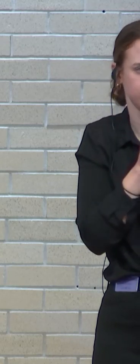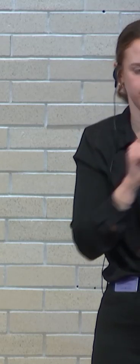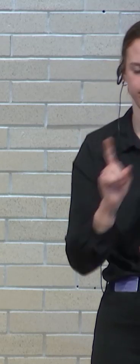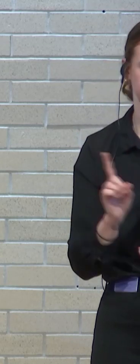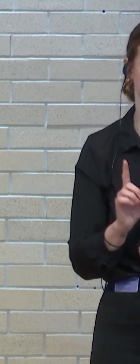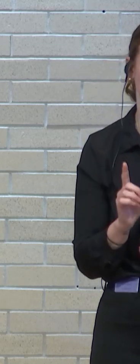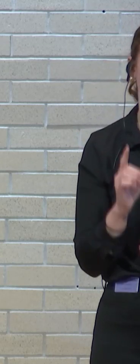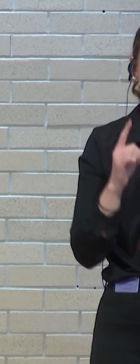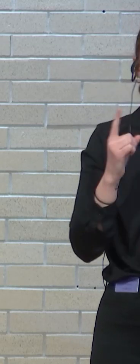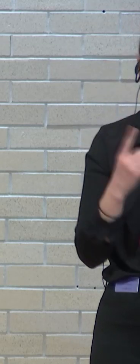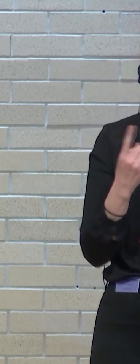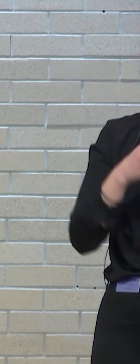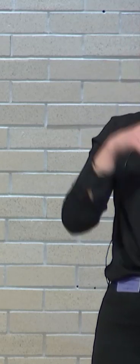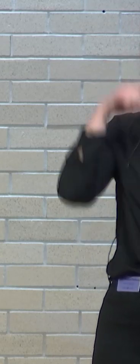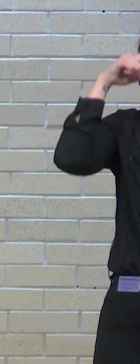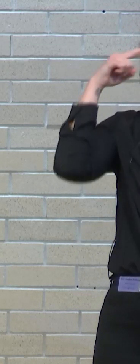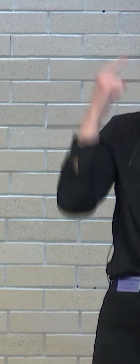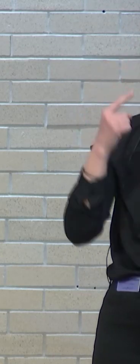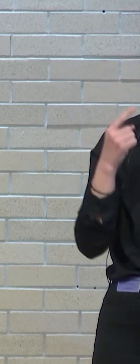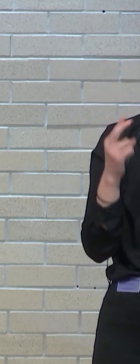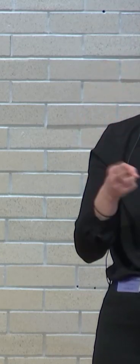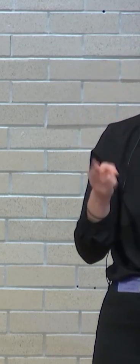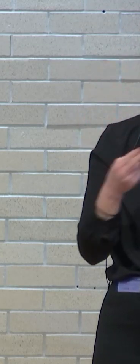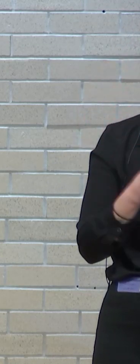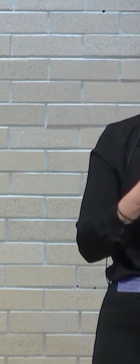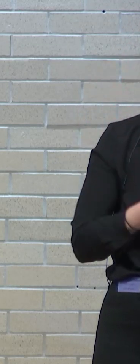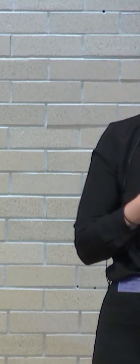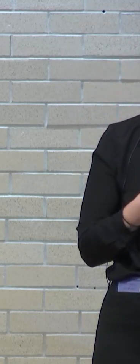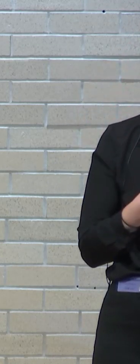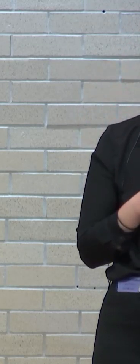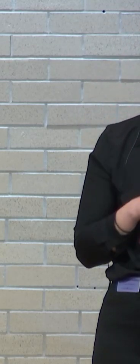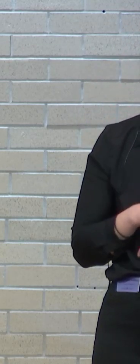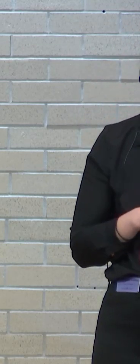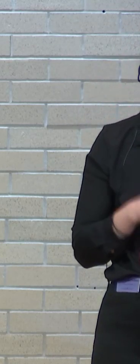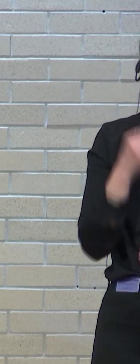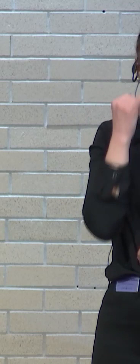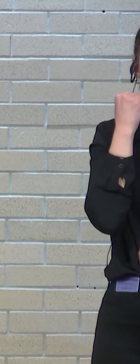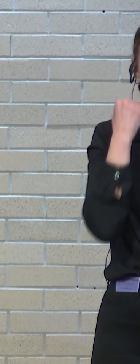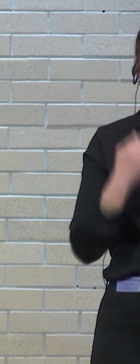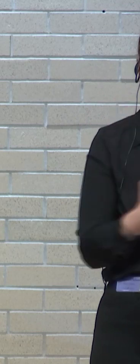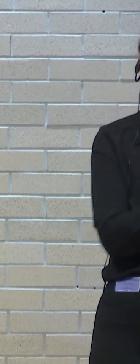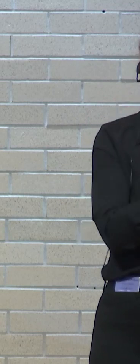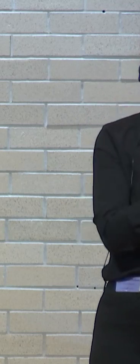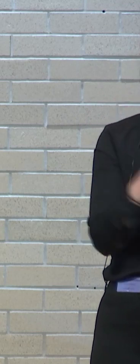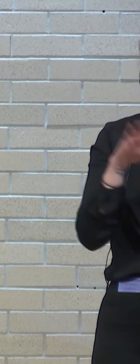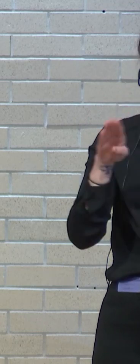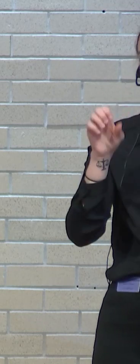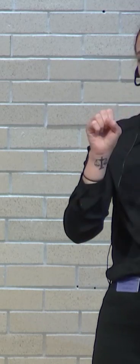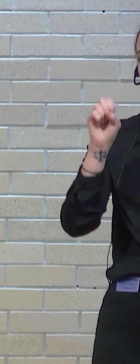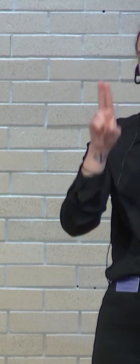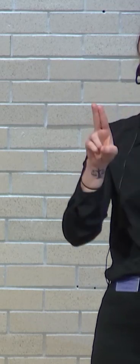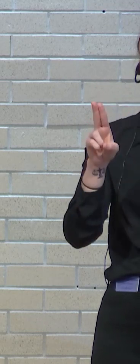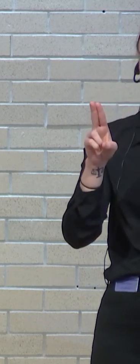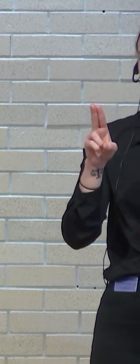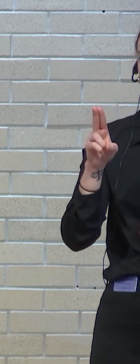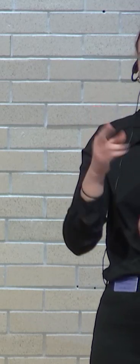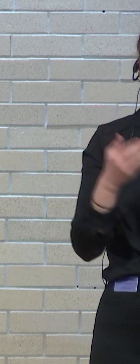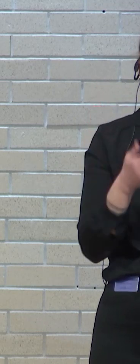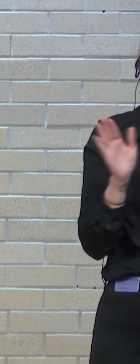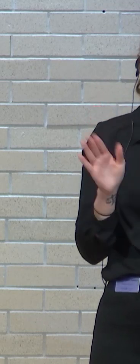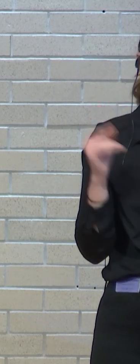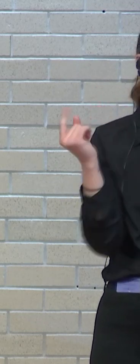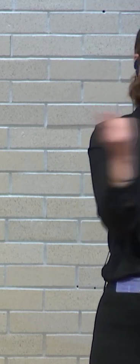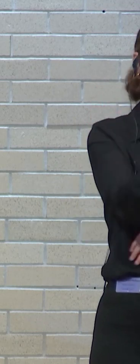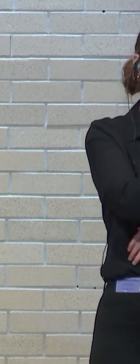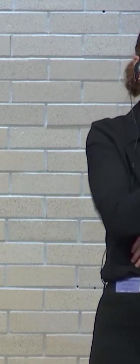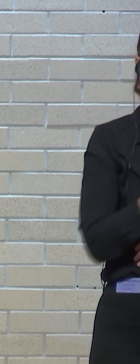So, if you're interested in supporting Black Cubs, remember that BSU is open to everyone, especially our Black students and staff. We would love to